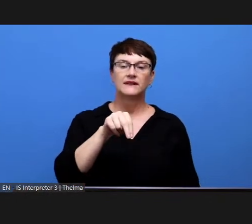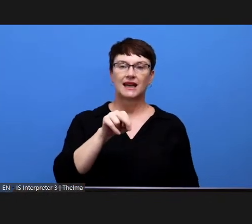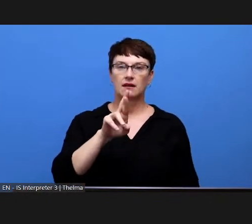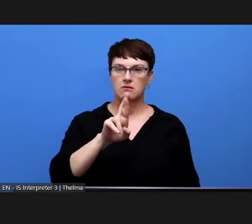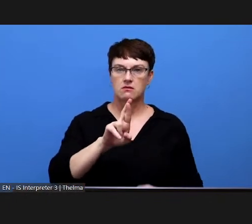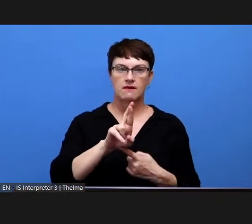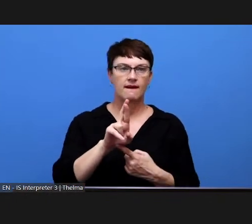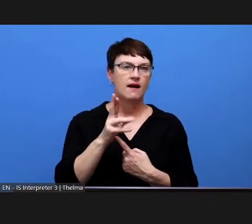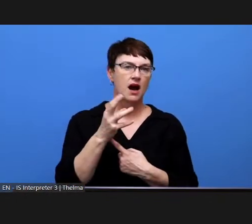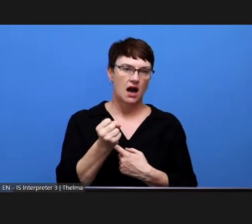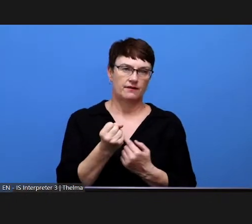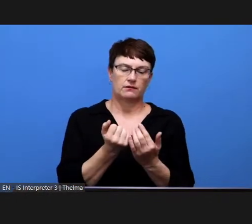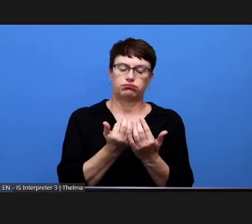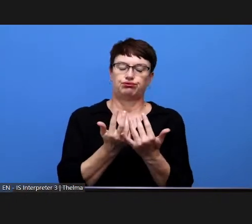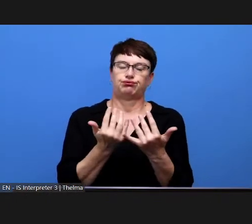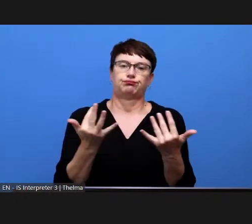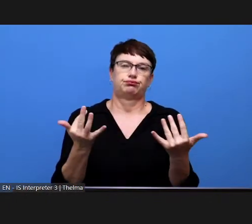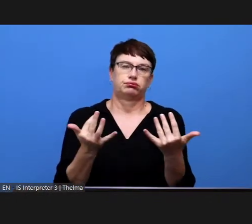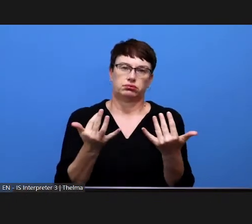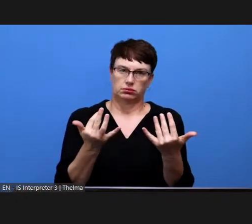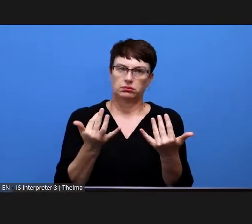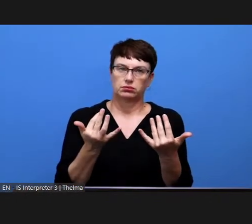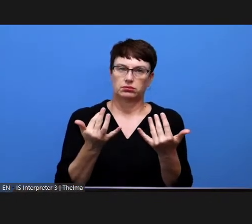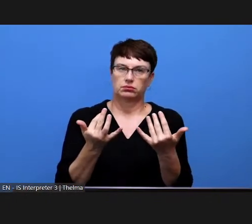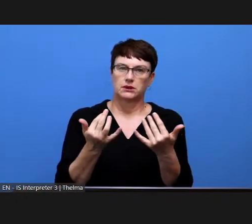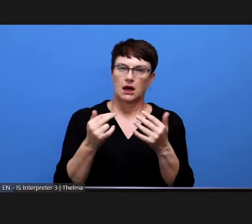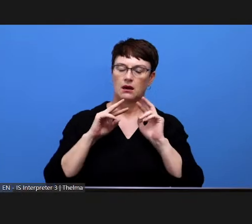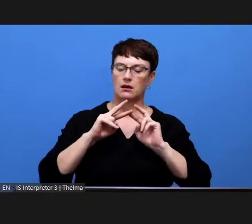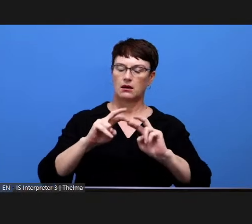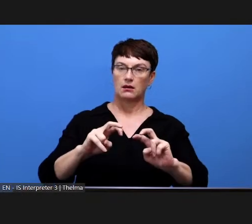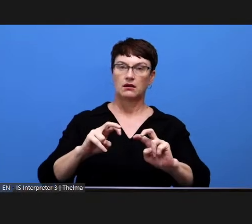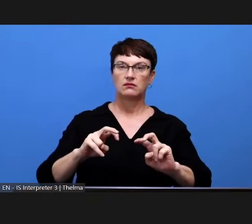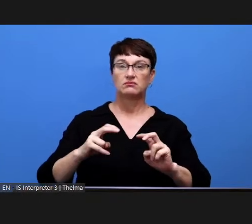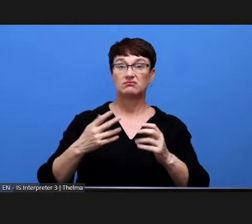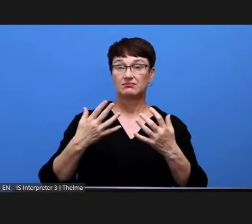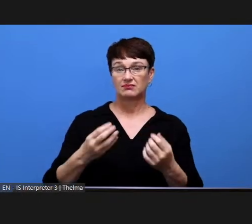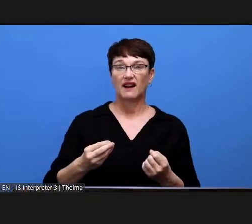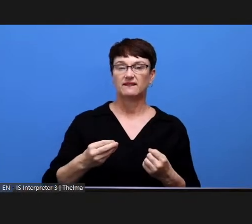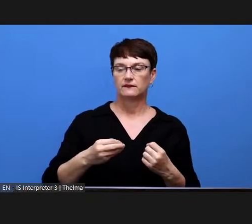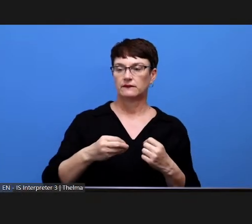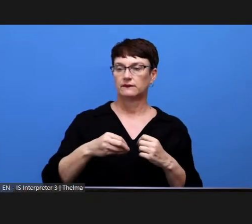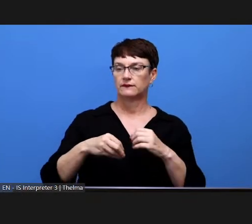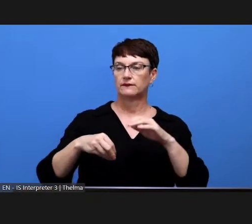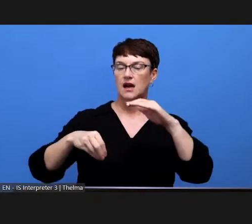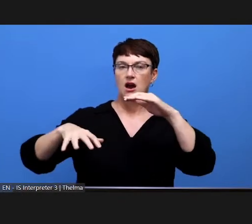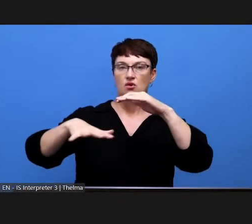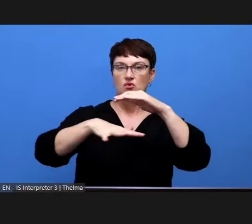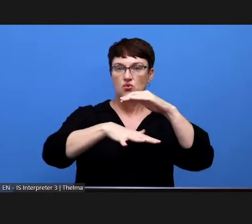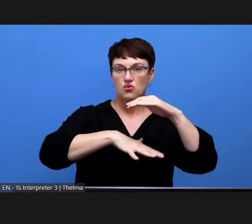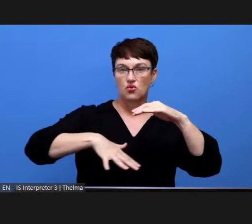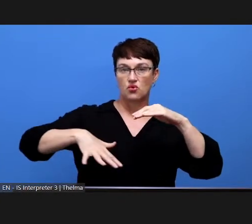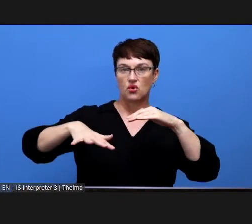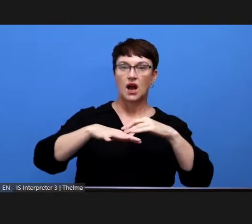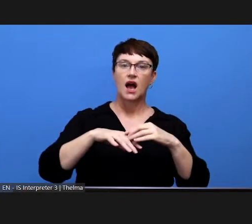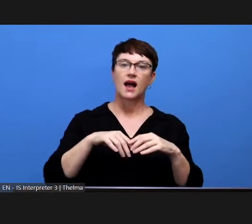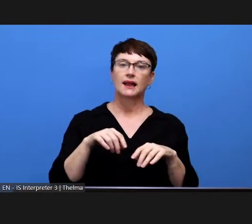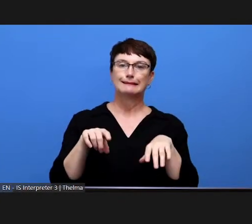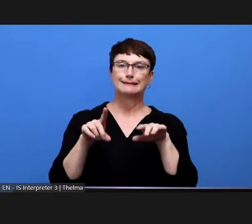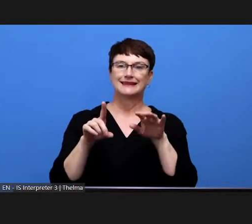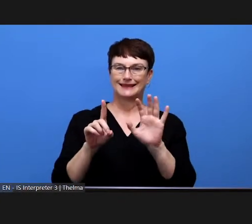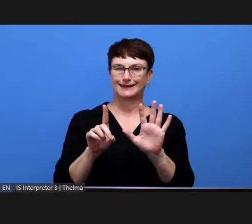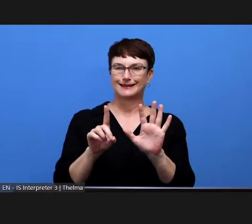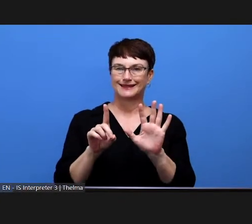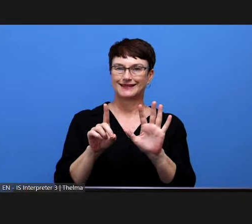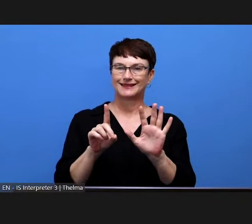in 2017 and 2020. Thank you very much. Thank you very much from experience, Konya. Unfortunately, I have to stop because we are limited